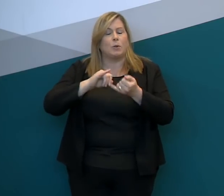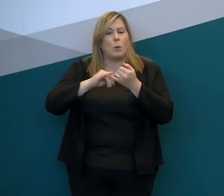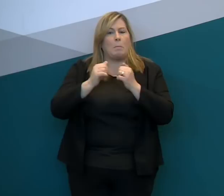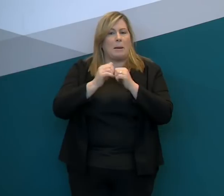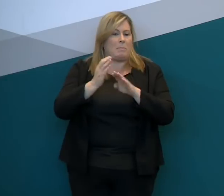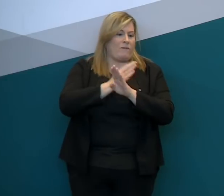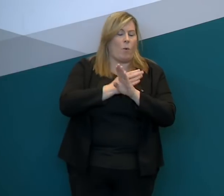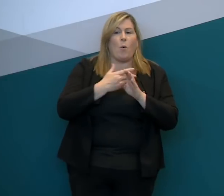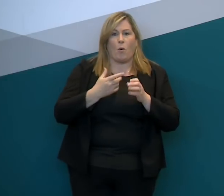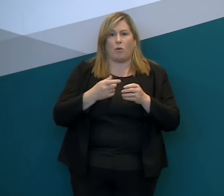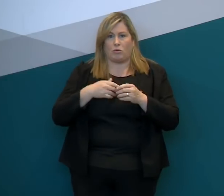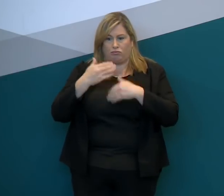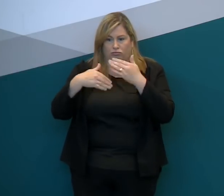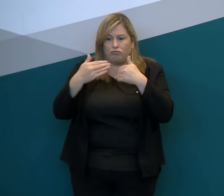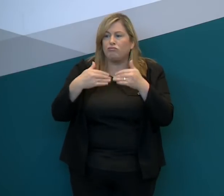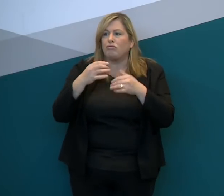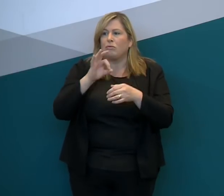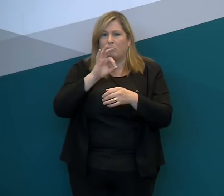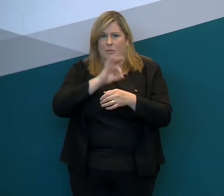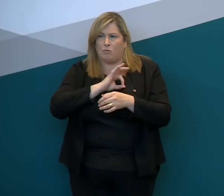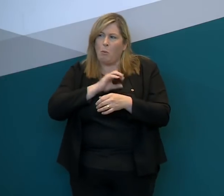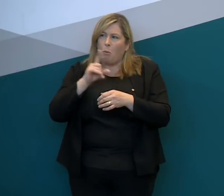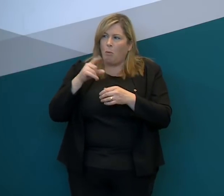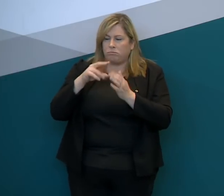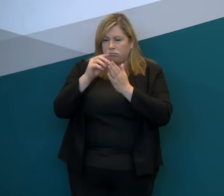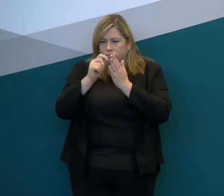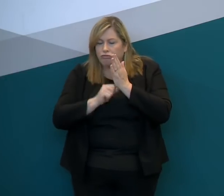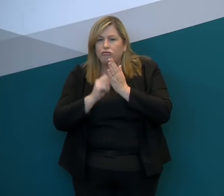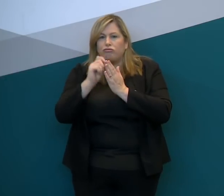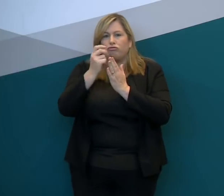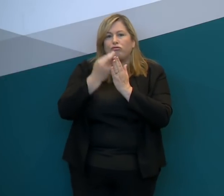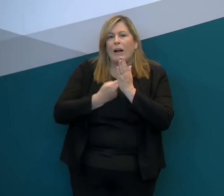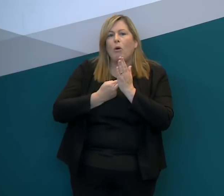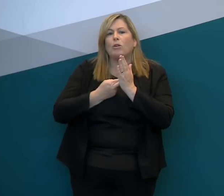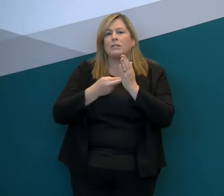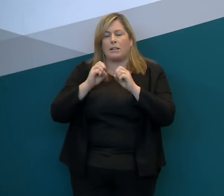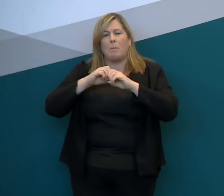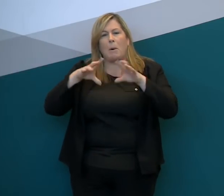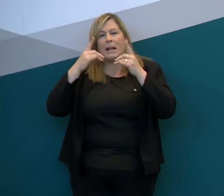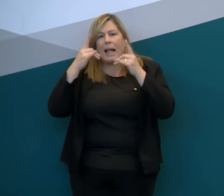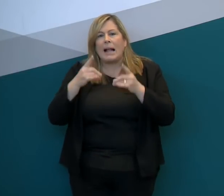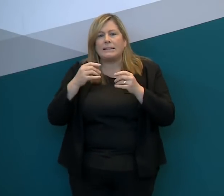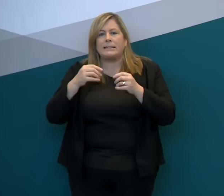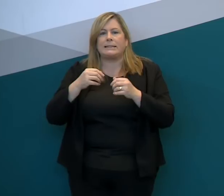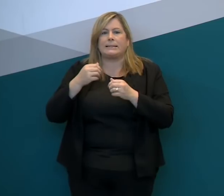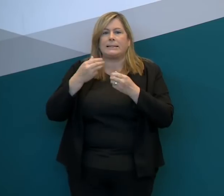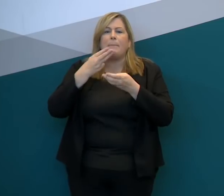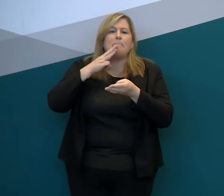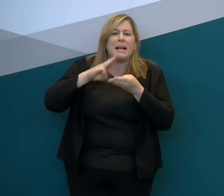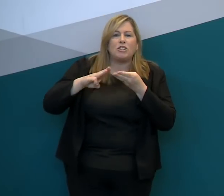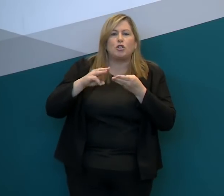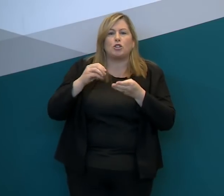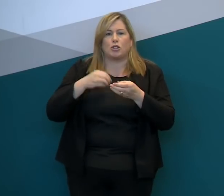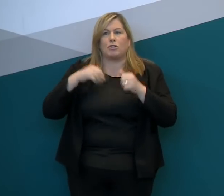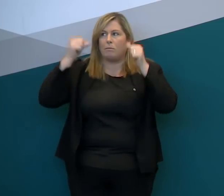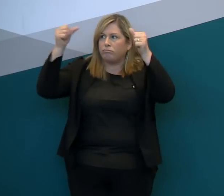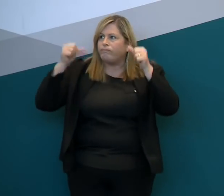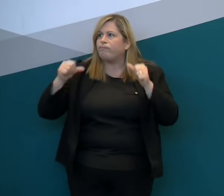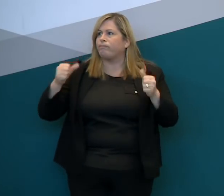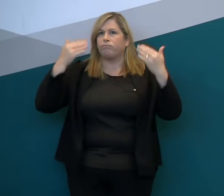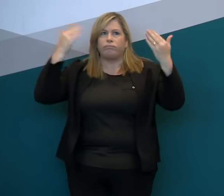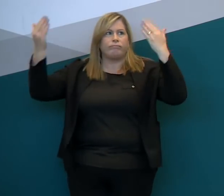this, helping to ensure that the messages in terms of public health messages get out to people who are using those